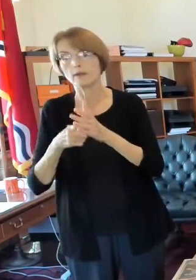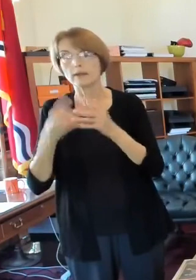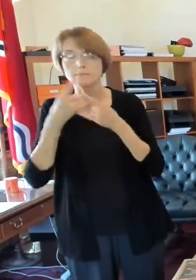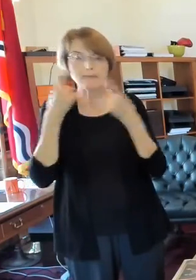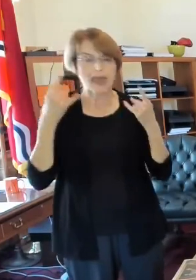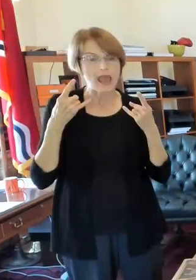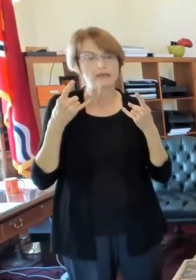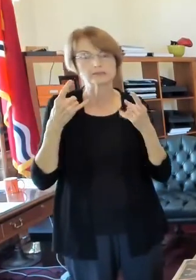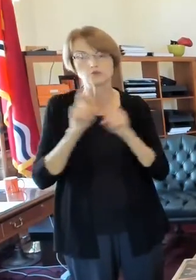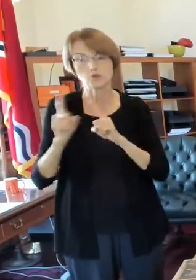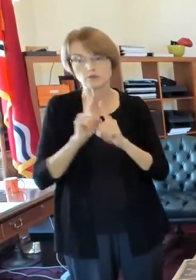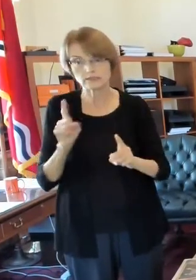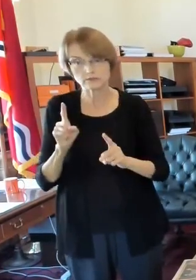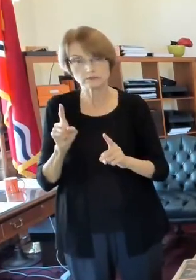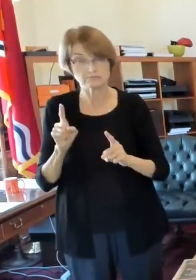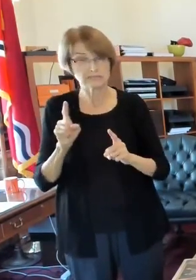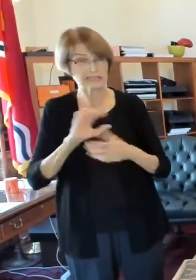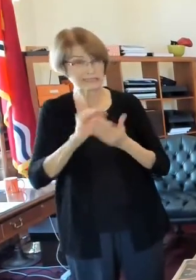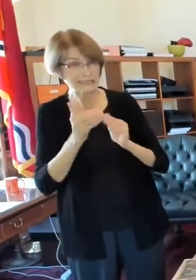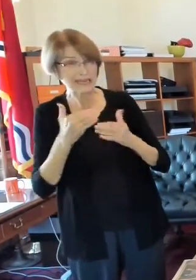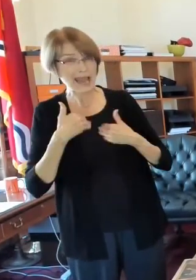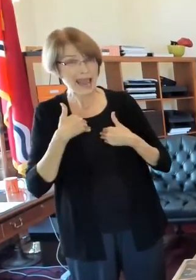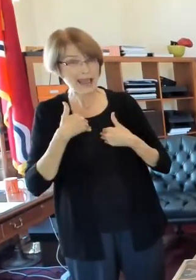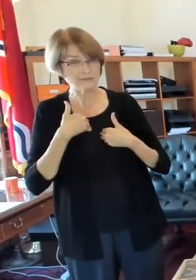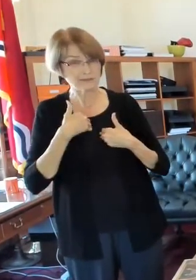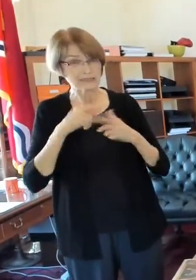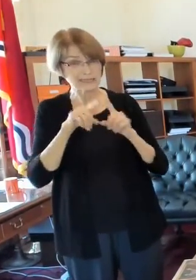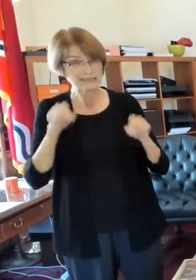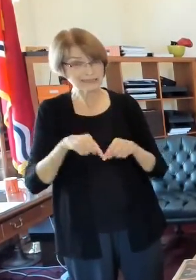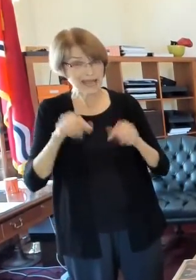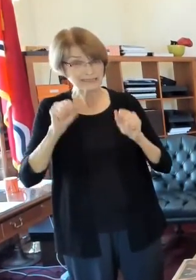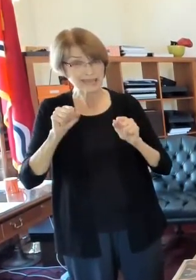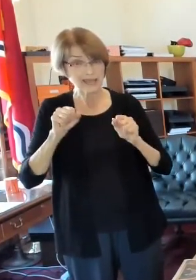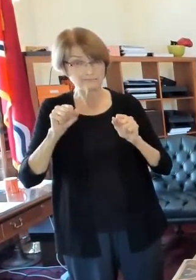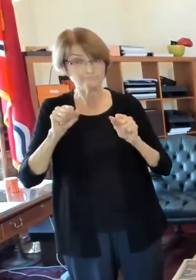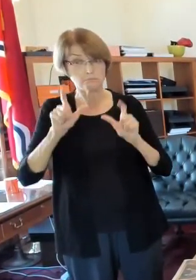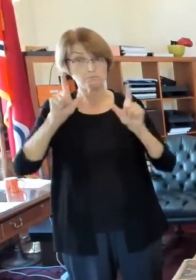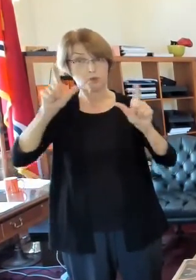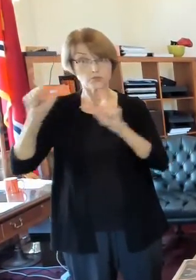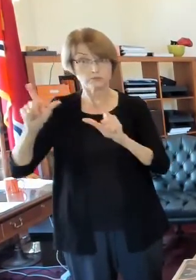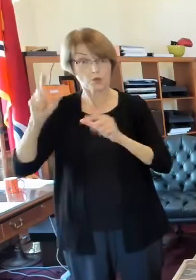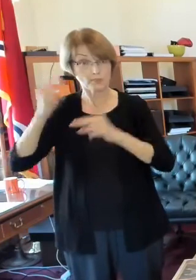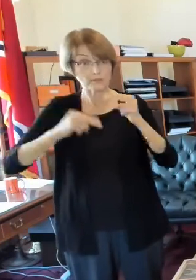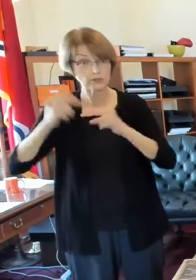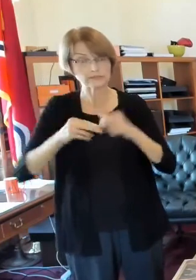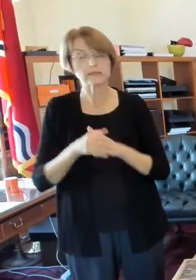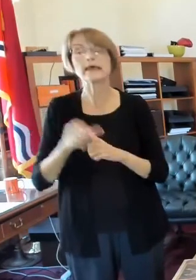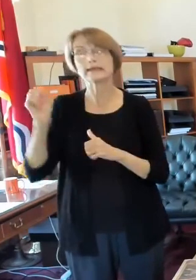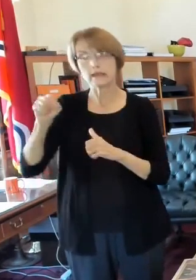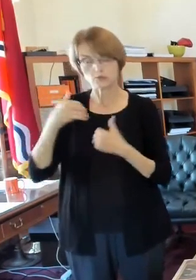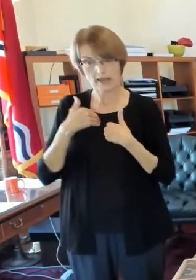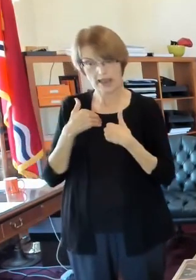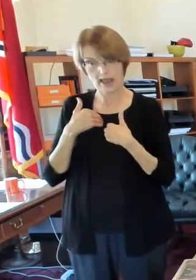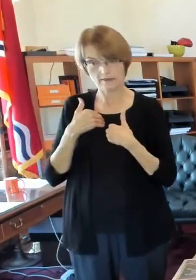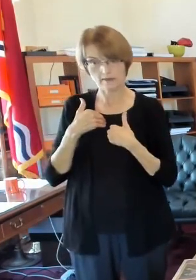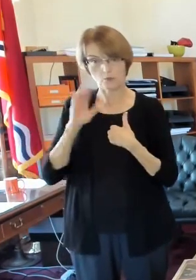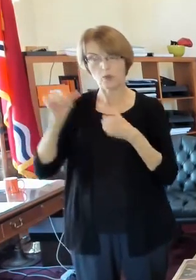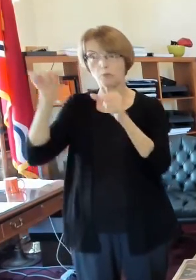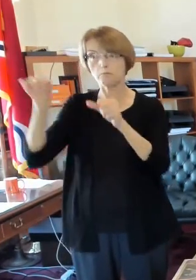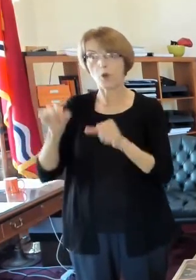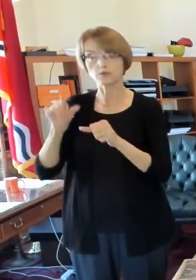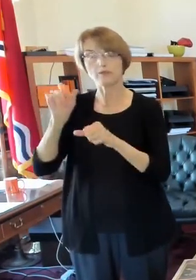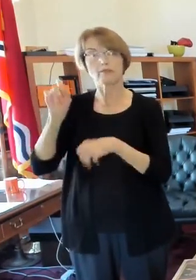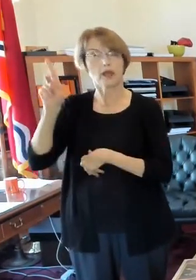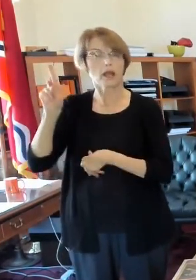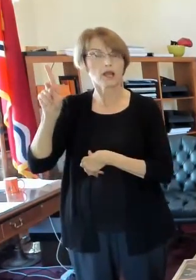provide? We do. Can we post the link to it? Yep, we can. We do. It's aimed